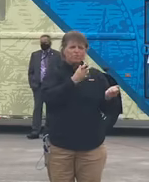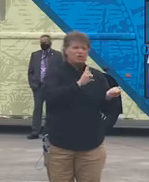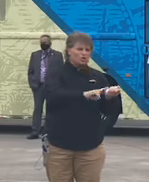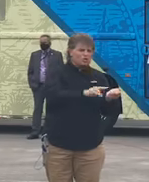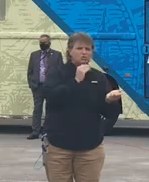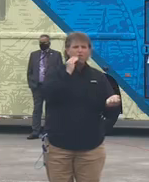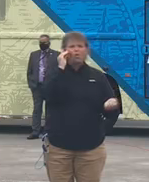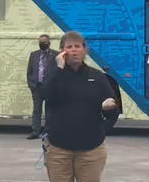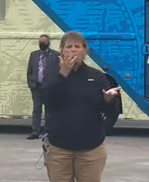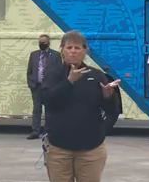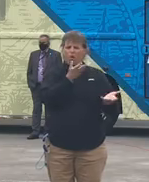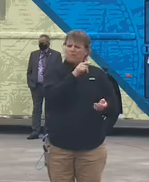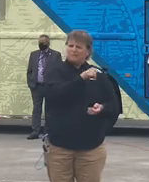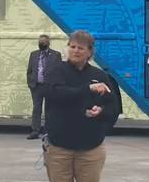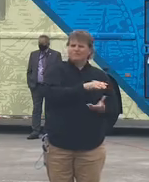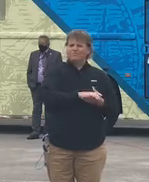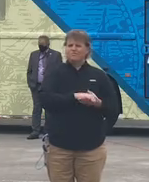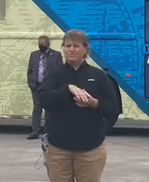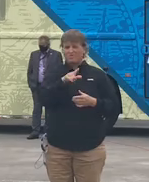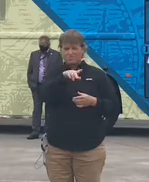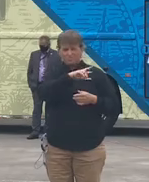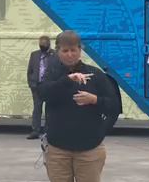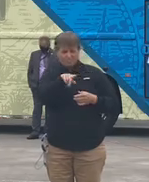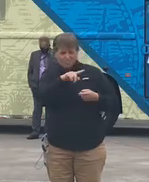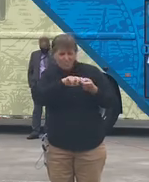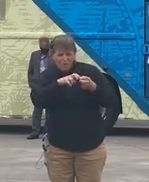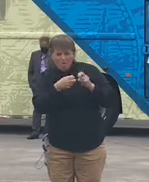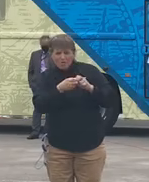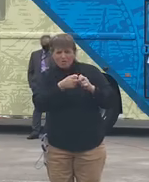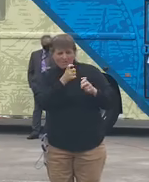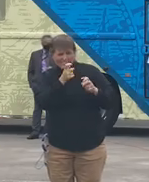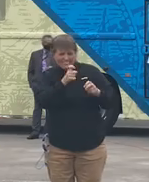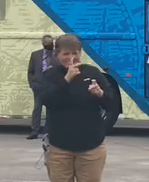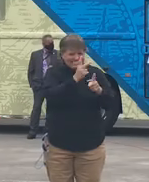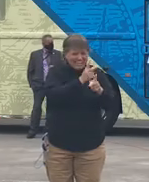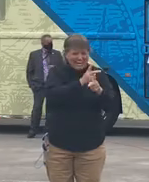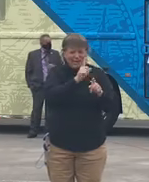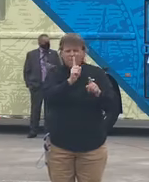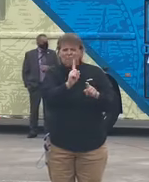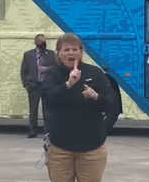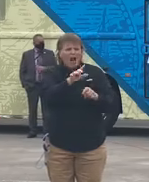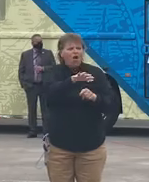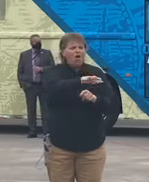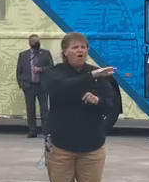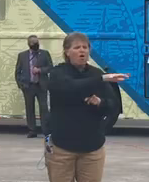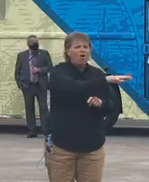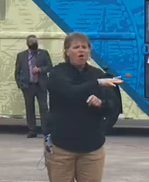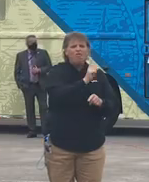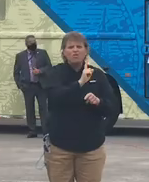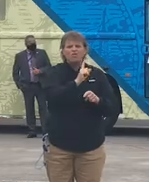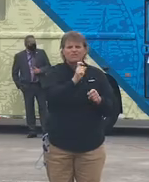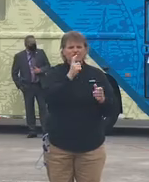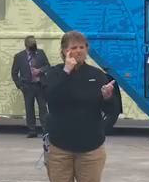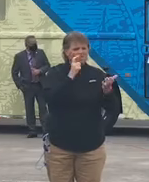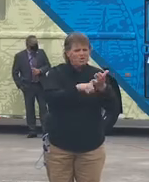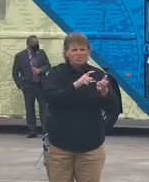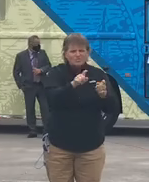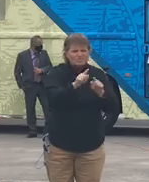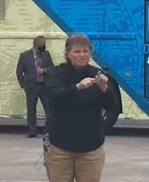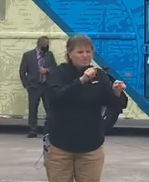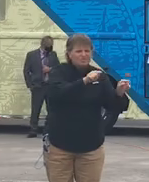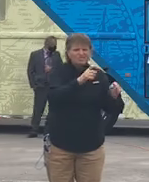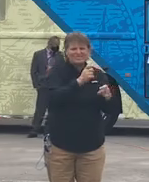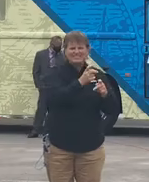hard to obviously address the long-term care facilities, but all that is going to continue to go. And I think that there's sometimes people out there